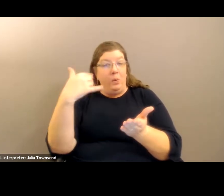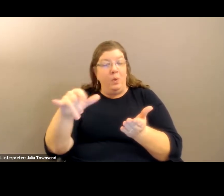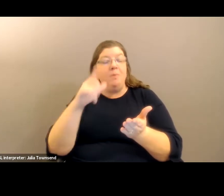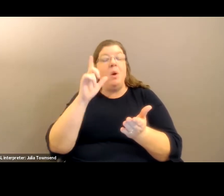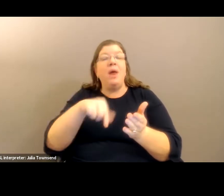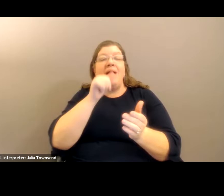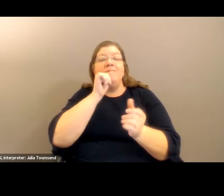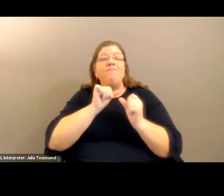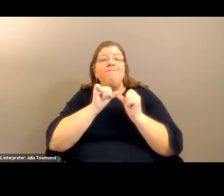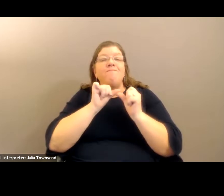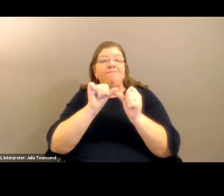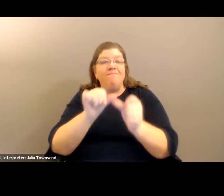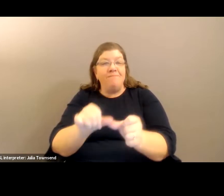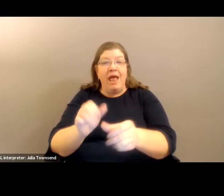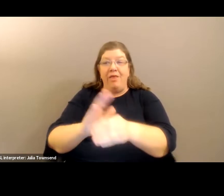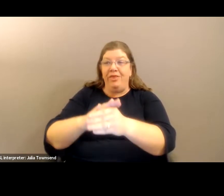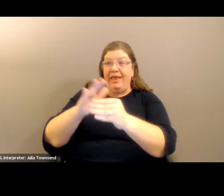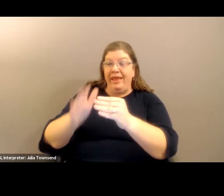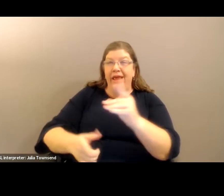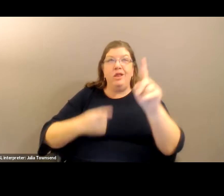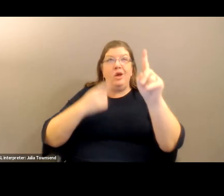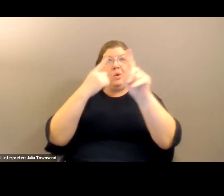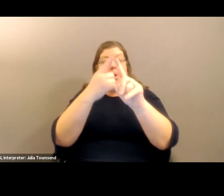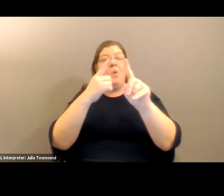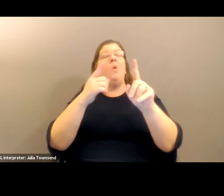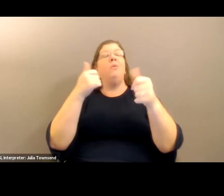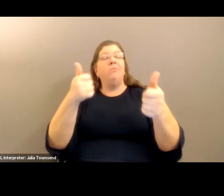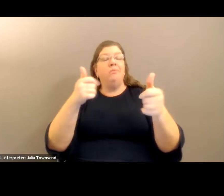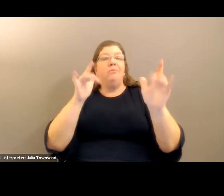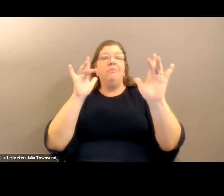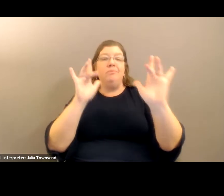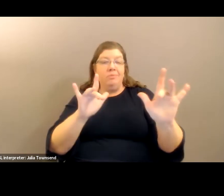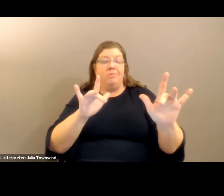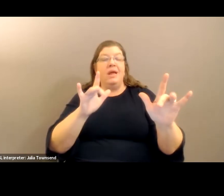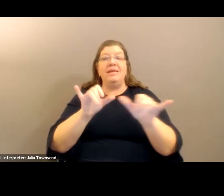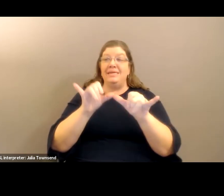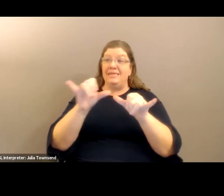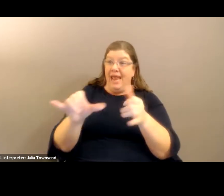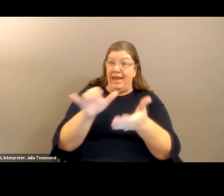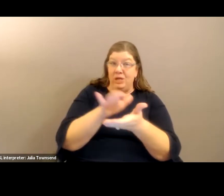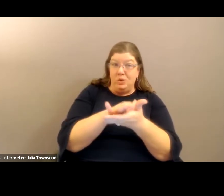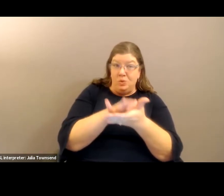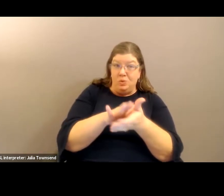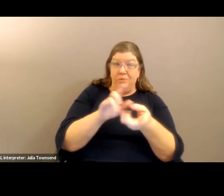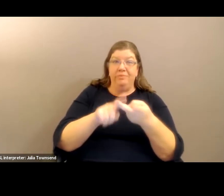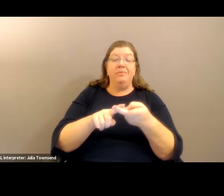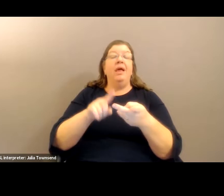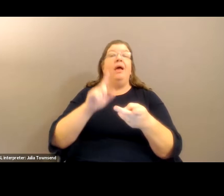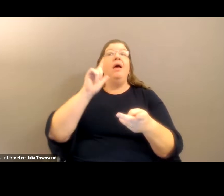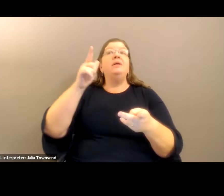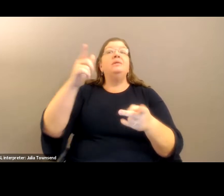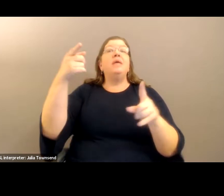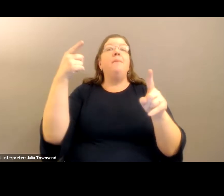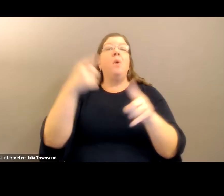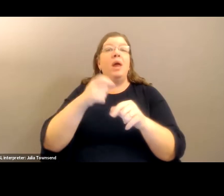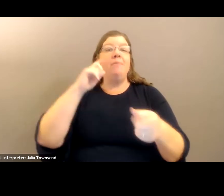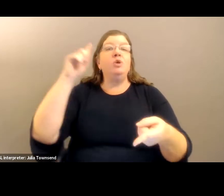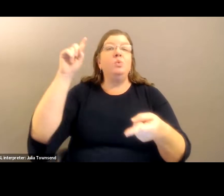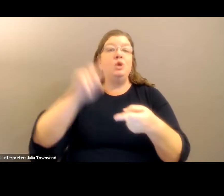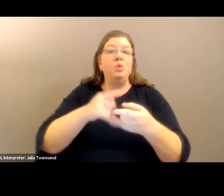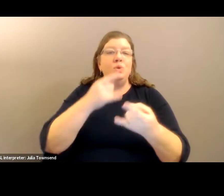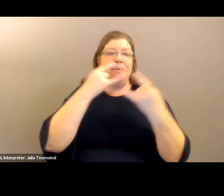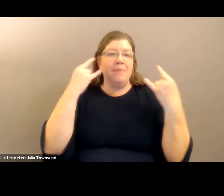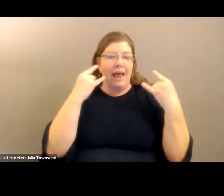course. So that in the end, we reach our goal of staying in school, and we're able to, at some point, reduce the mask. We're trying to make sure that we get there and do those